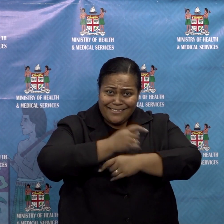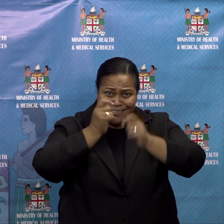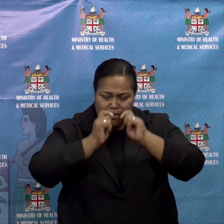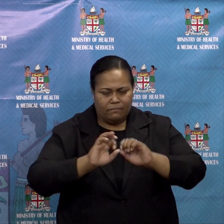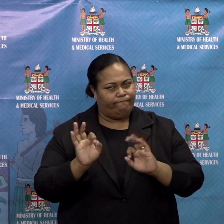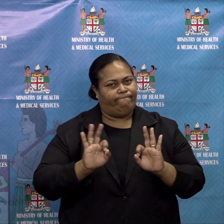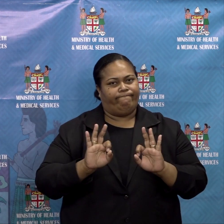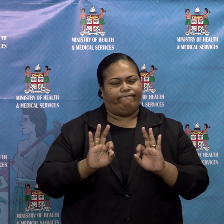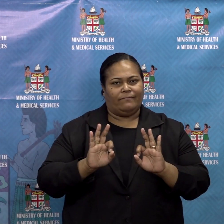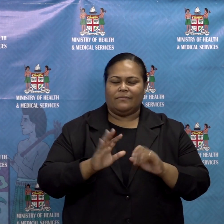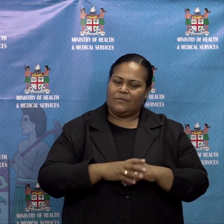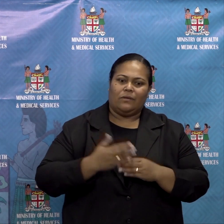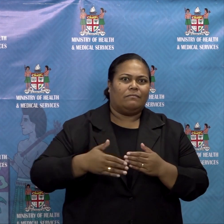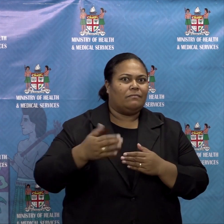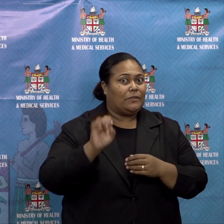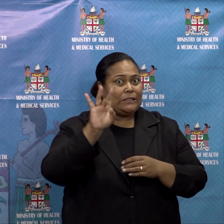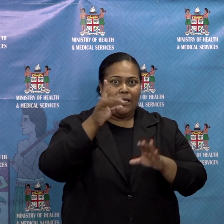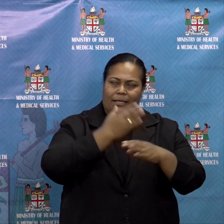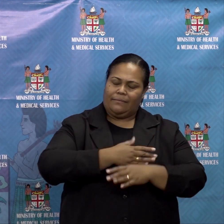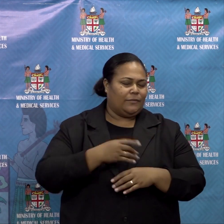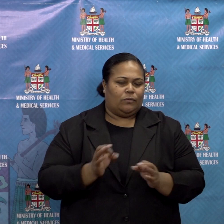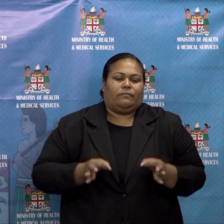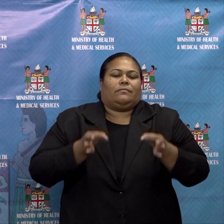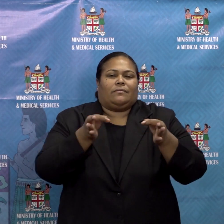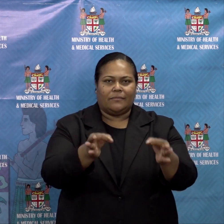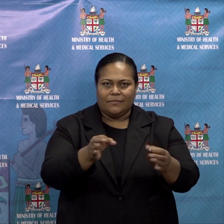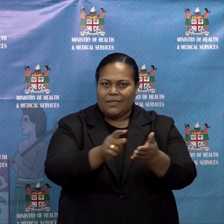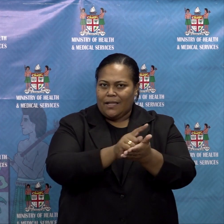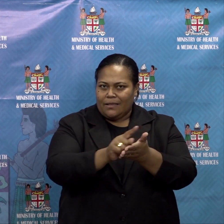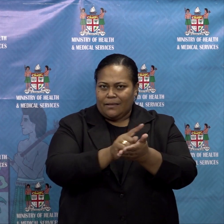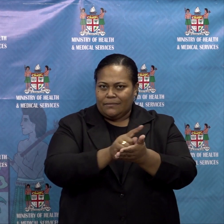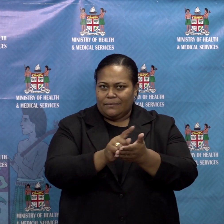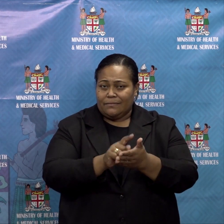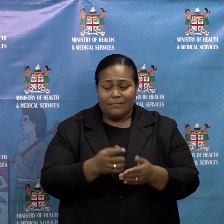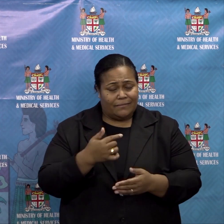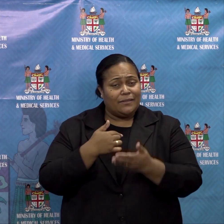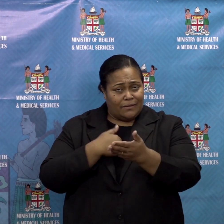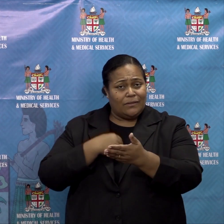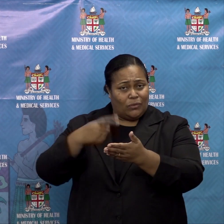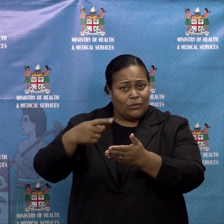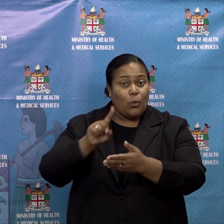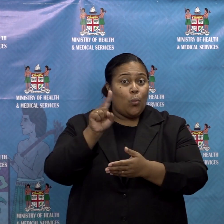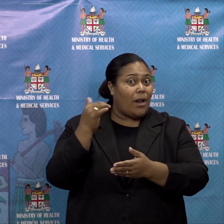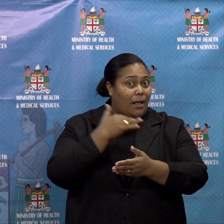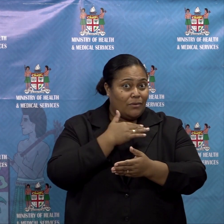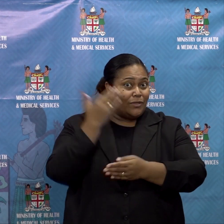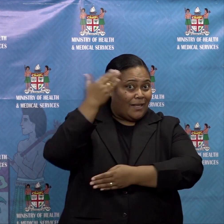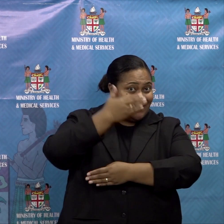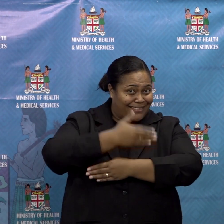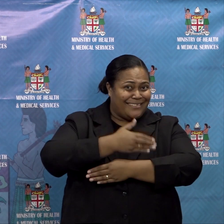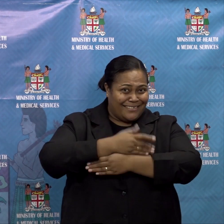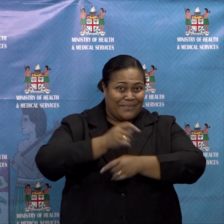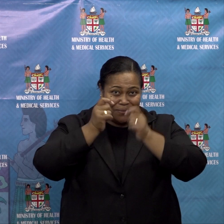10th night, and so on, to a later date. I'm still observing the 100 nights of mourning to pay my